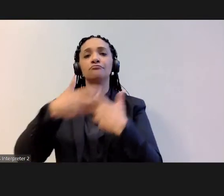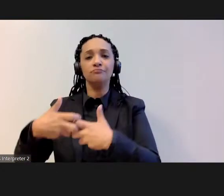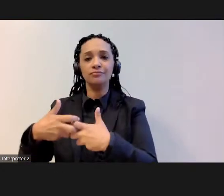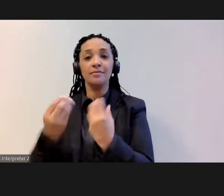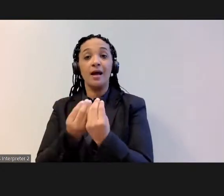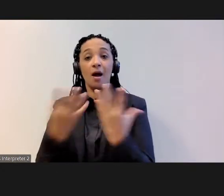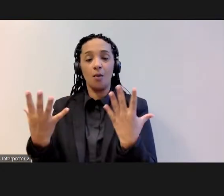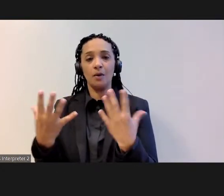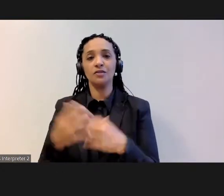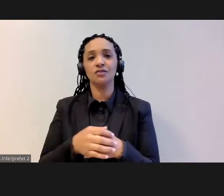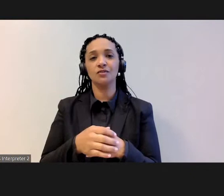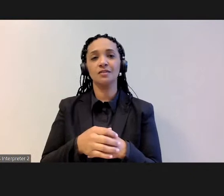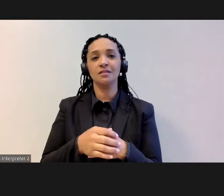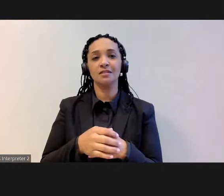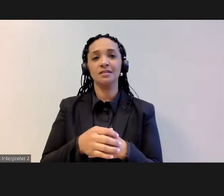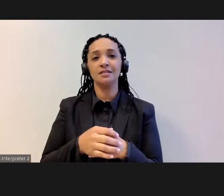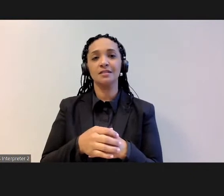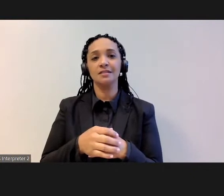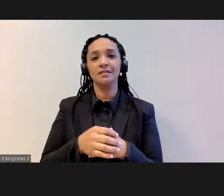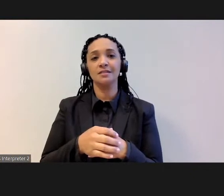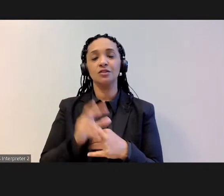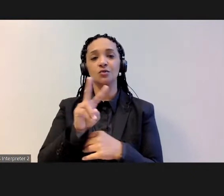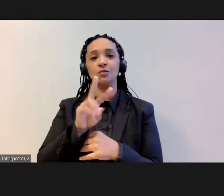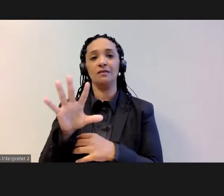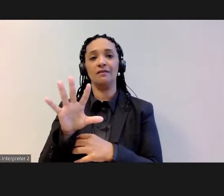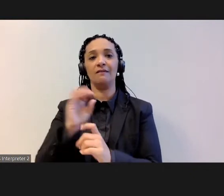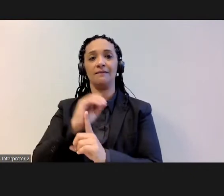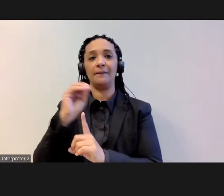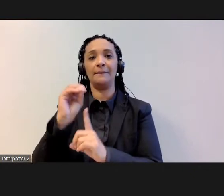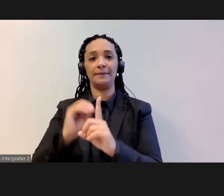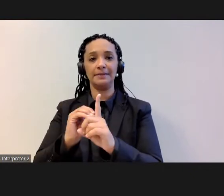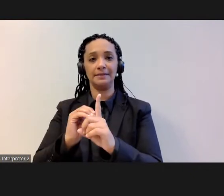exercise has really helped us to review some of the